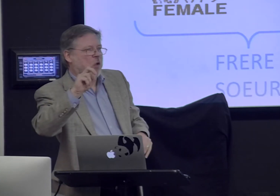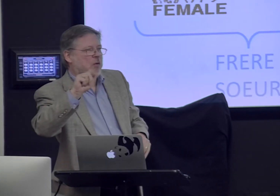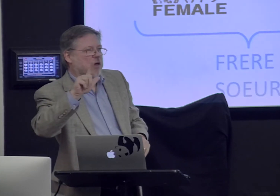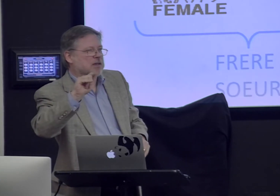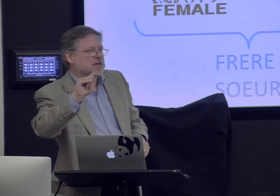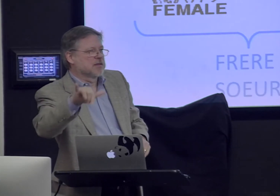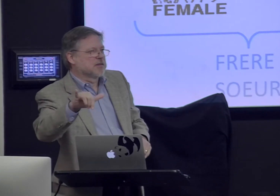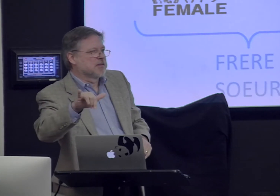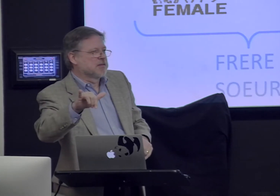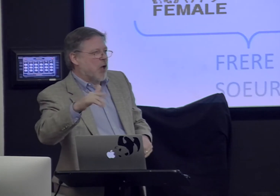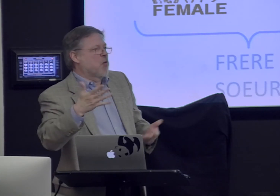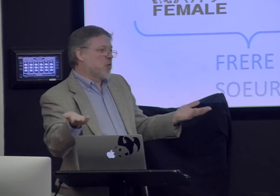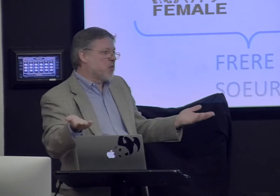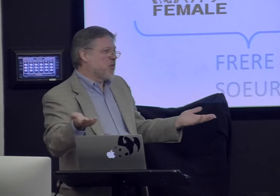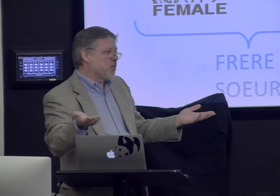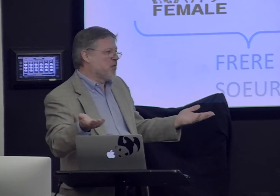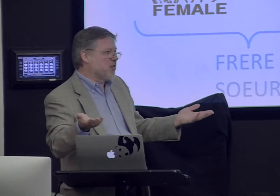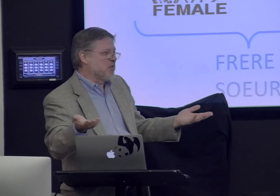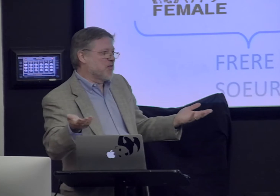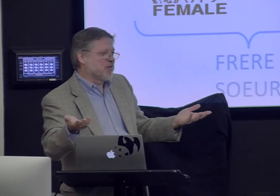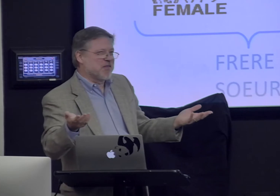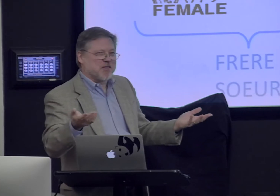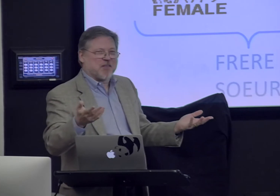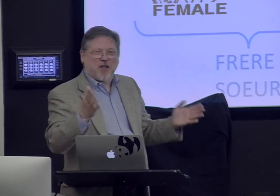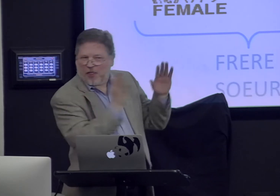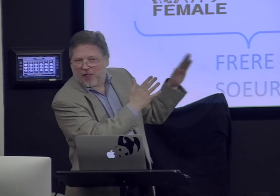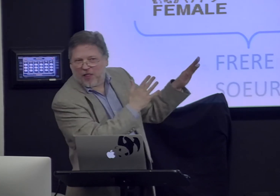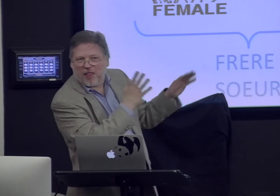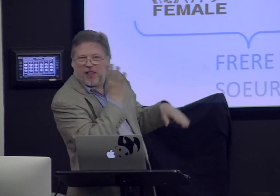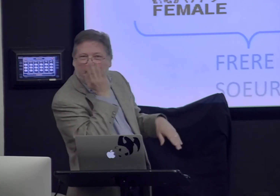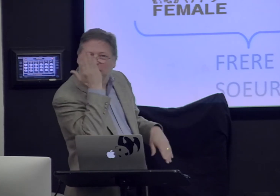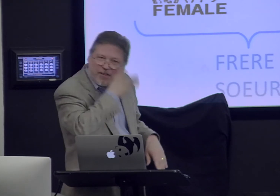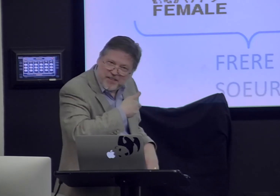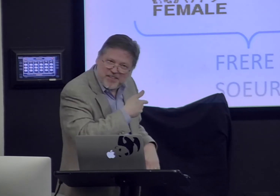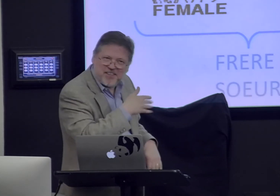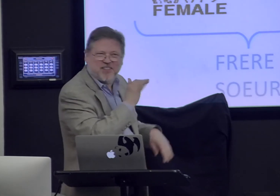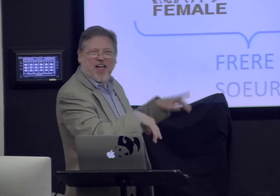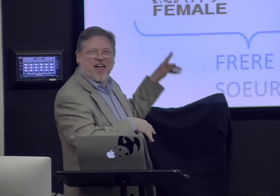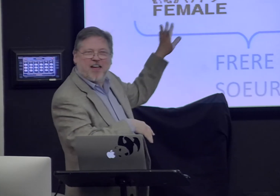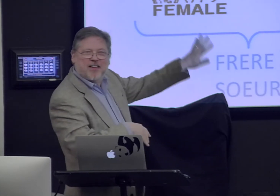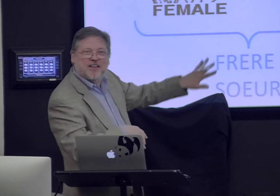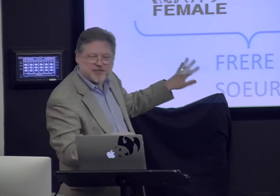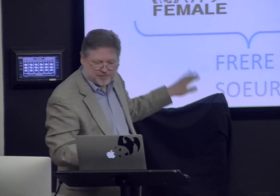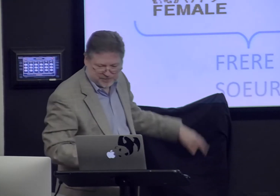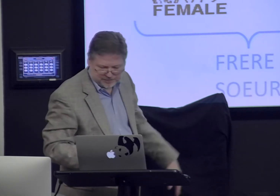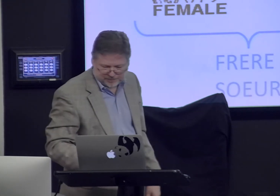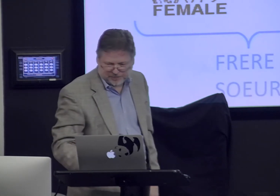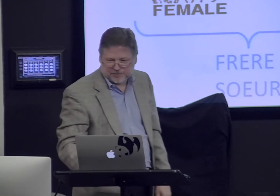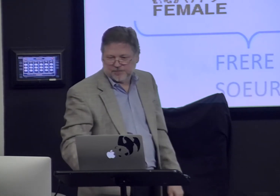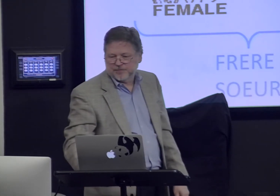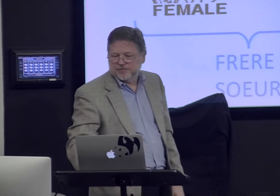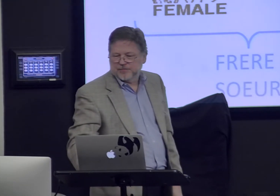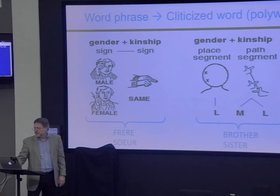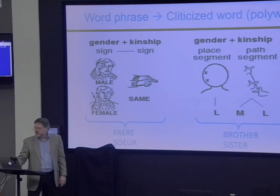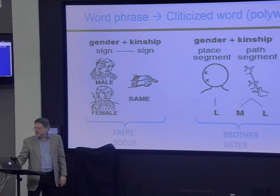there is a certain drive to understand sign languages as simultaneous because of its modality, but then that can lead us to